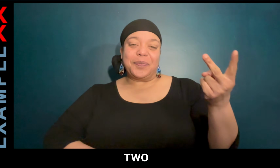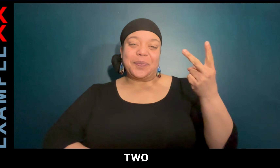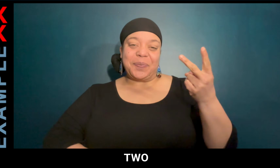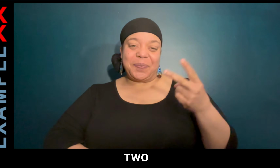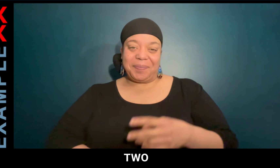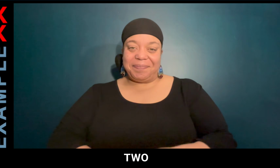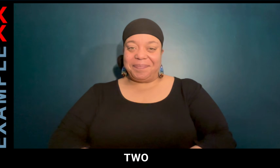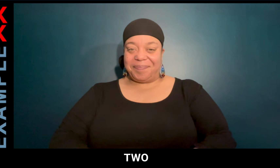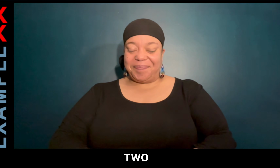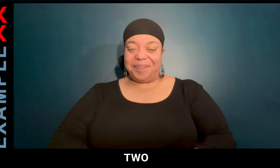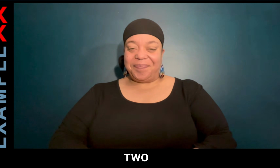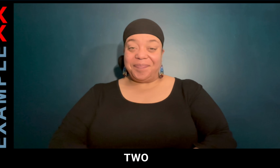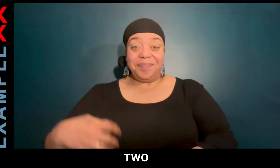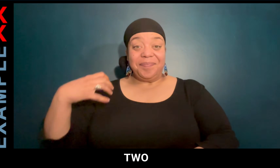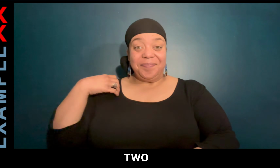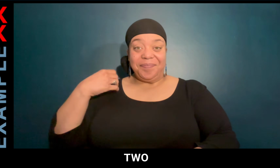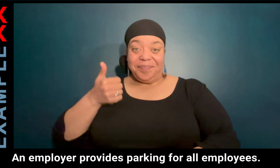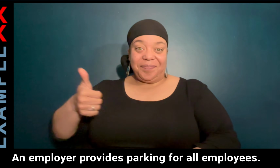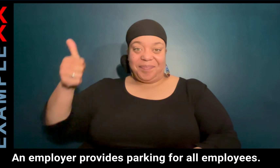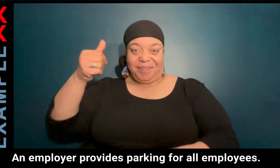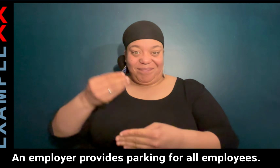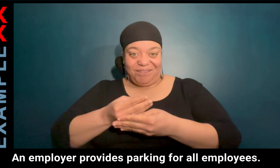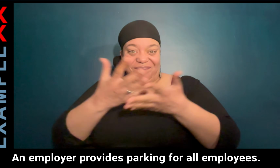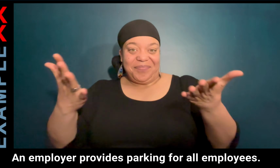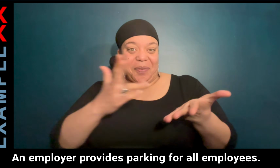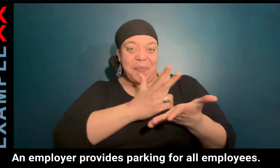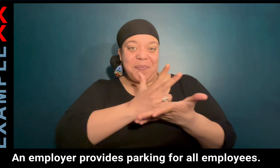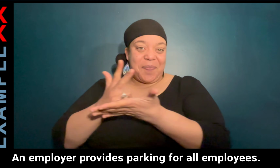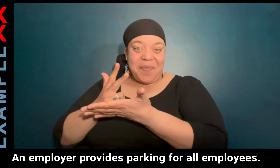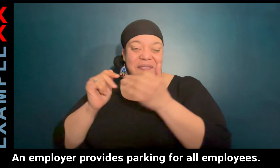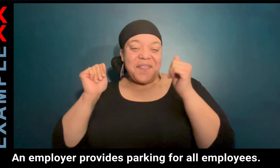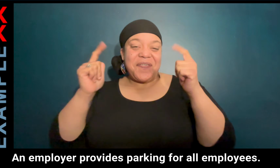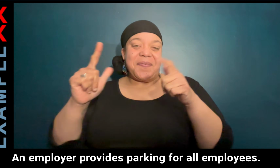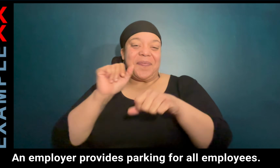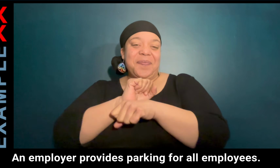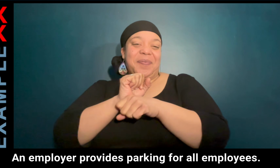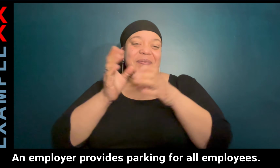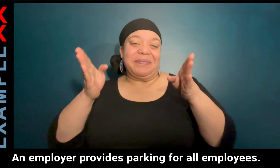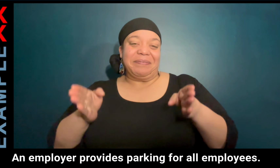2. An employer provides parking for all employees.